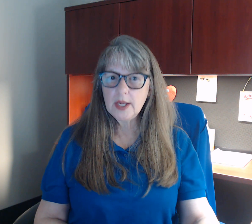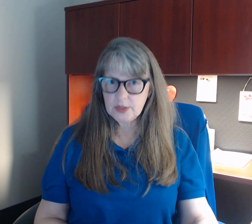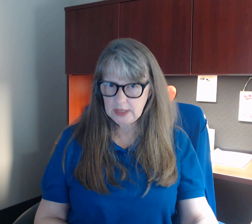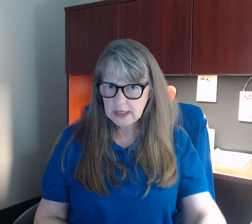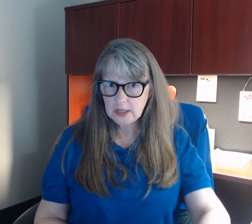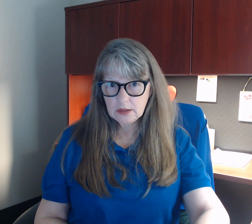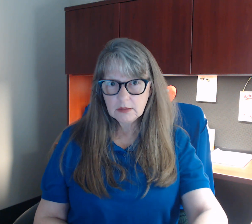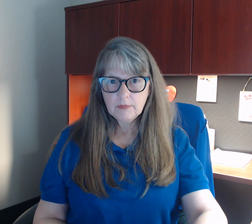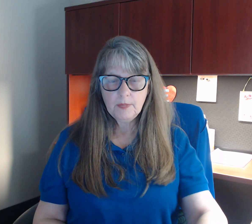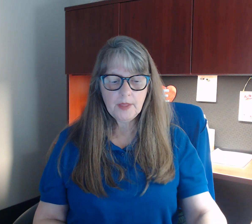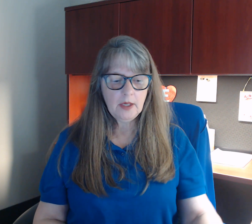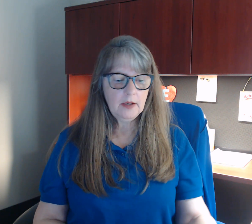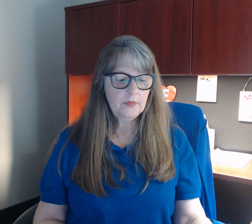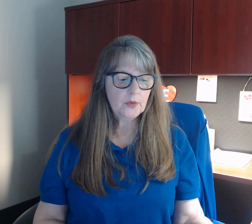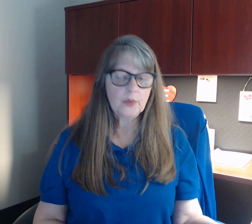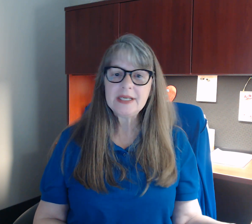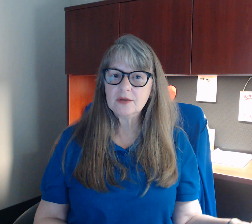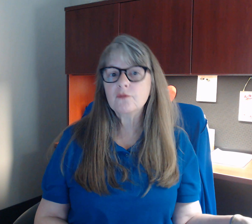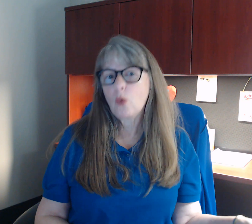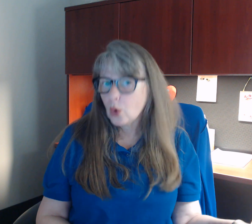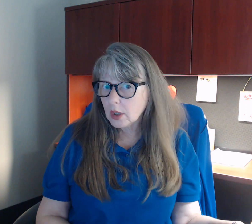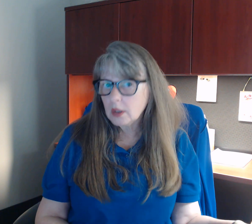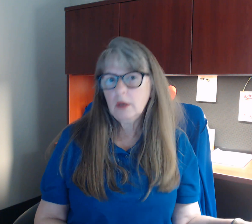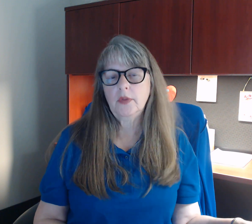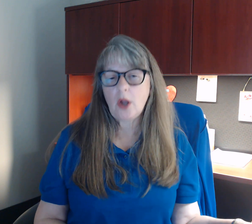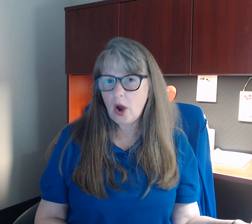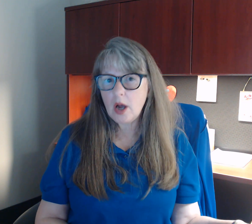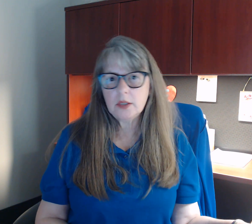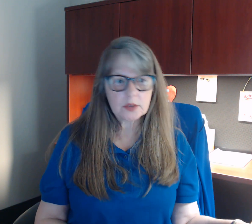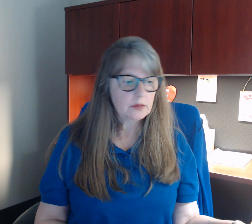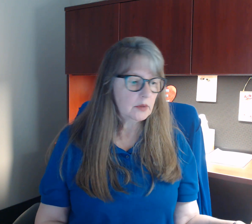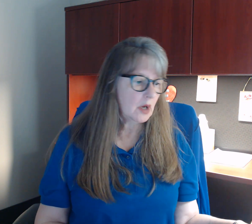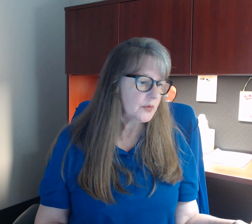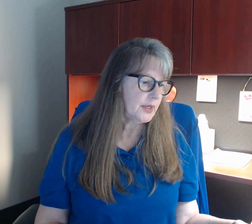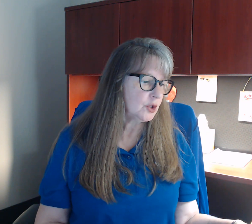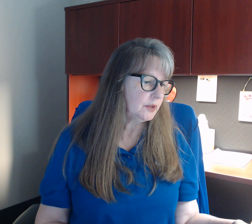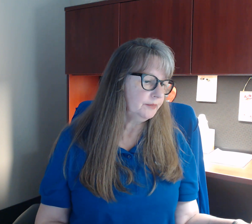C-A-U-S-E. The reason for, the cause, the causation.